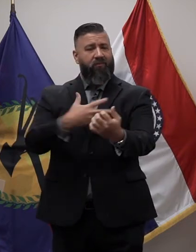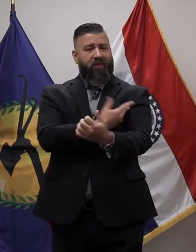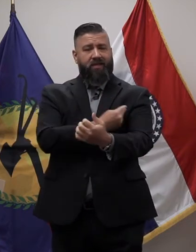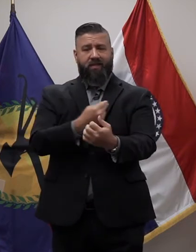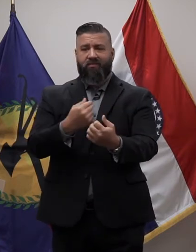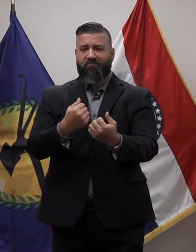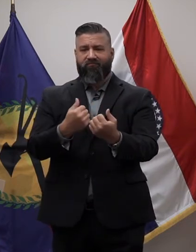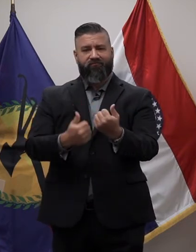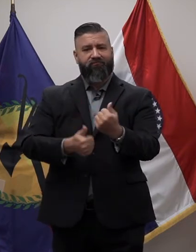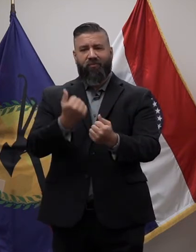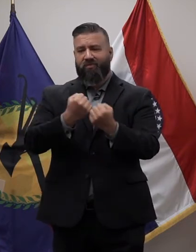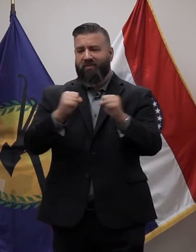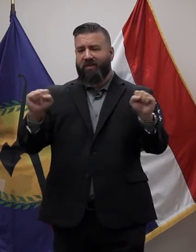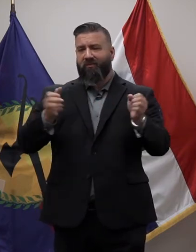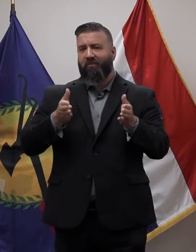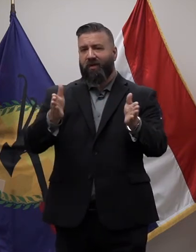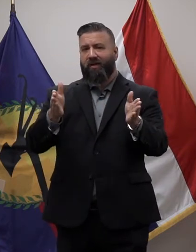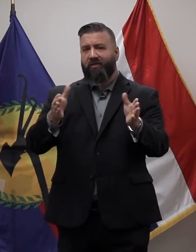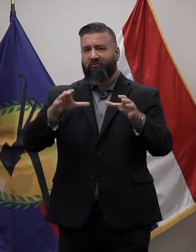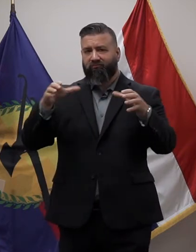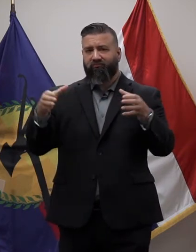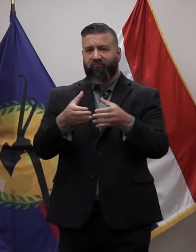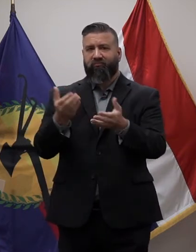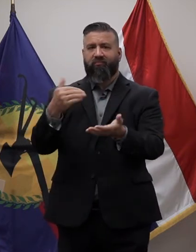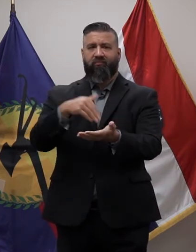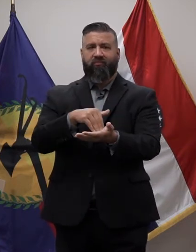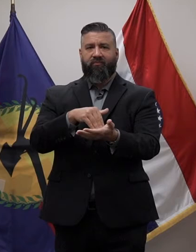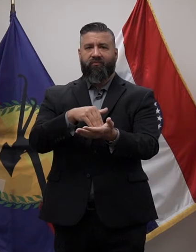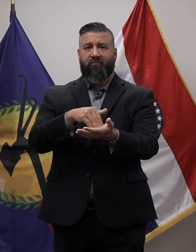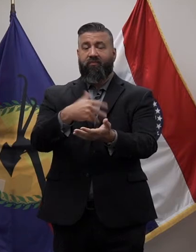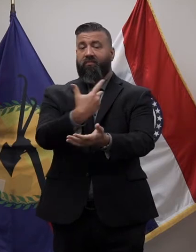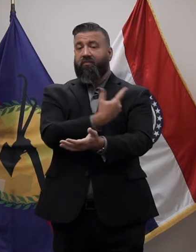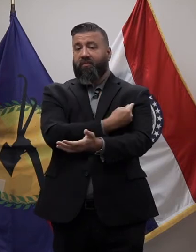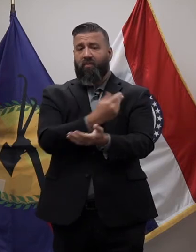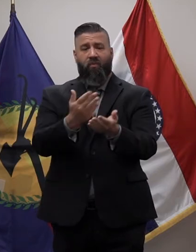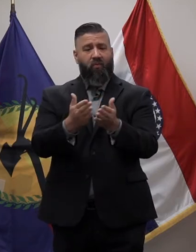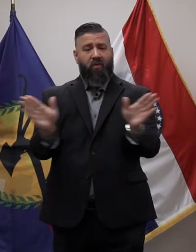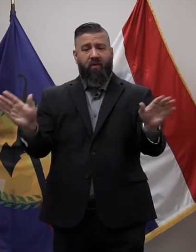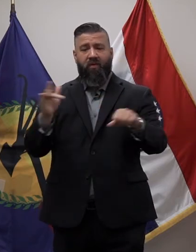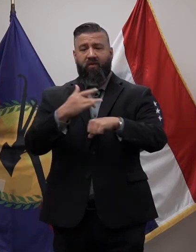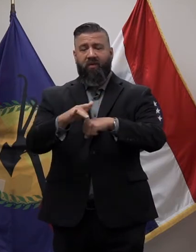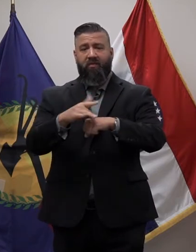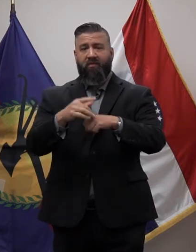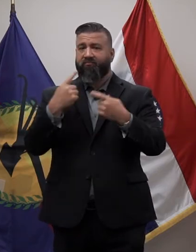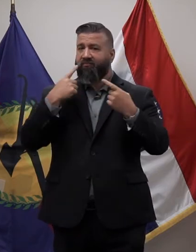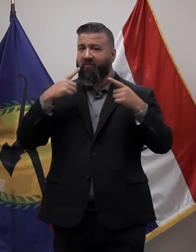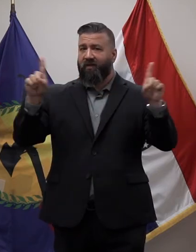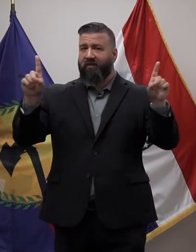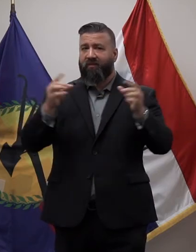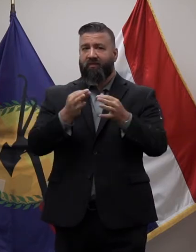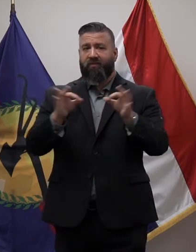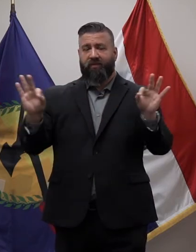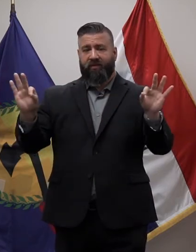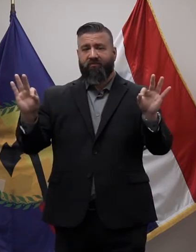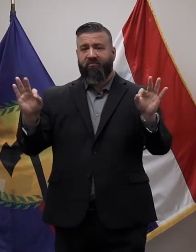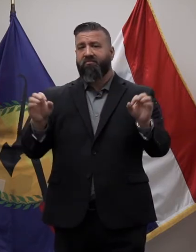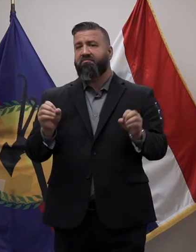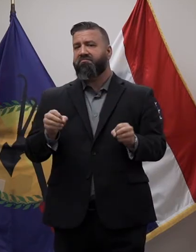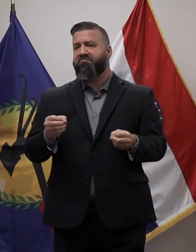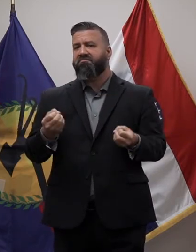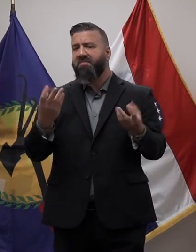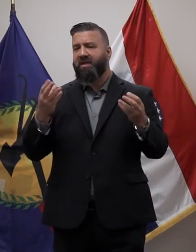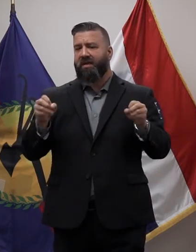space. Vaccines are widely available, effective, and free, and there are many opportunities throughout the county to receive one